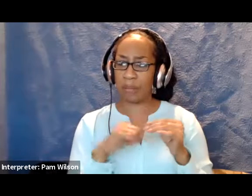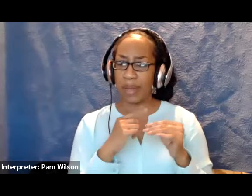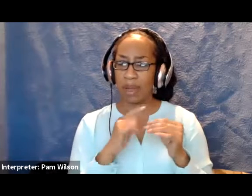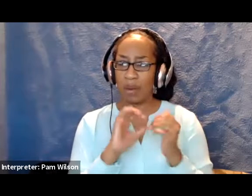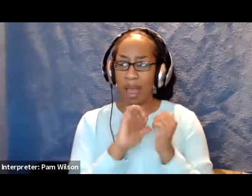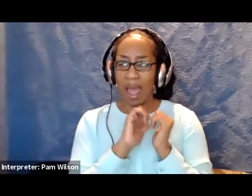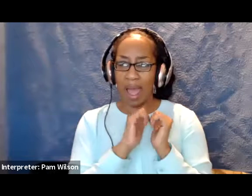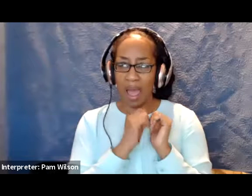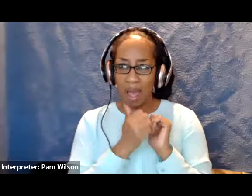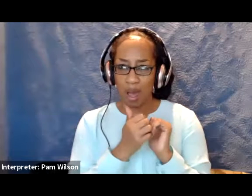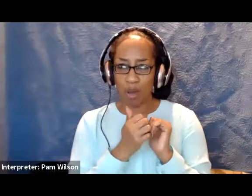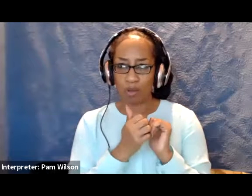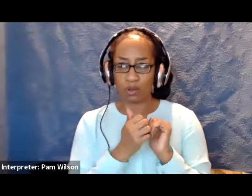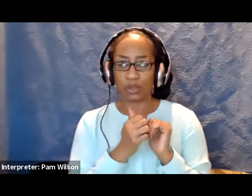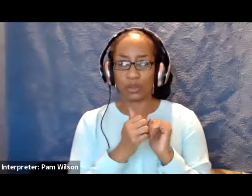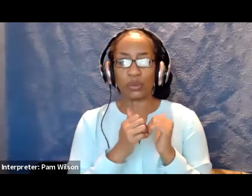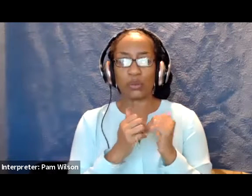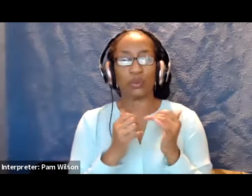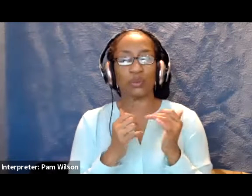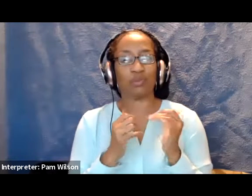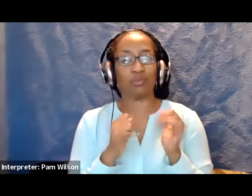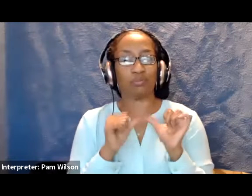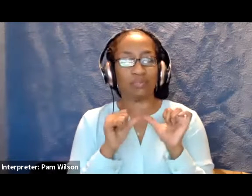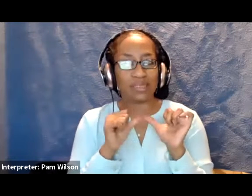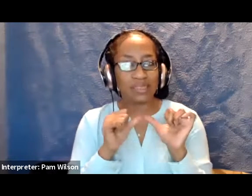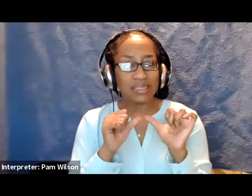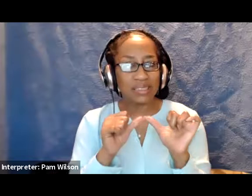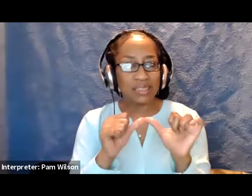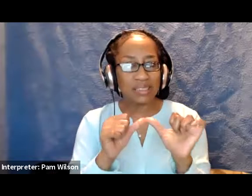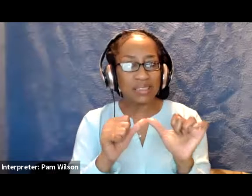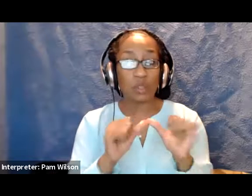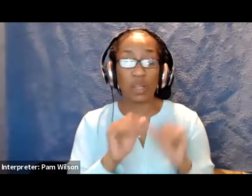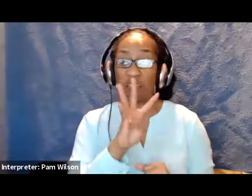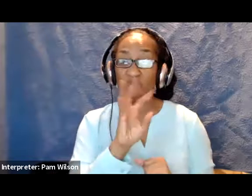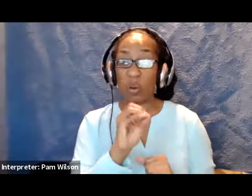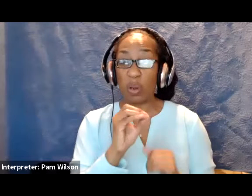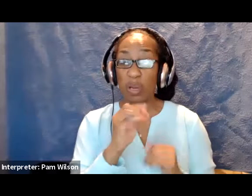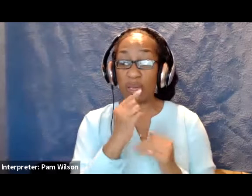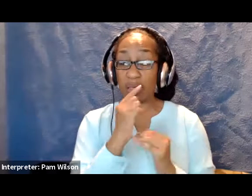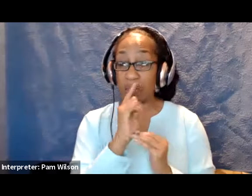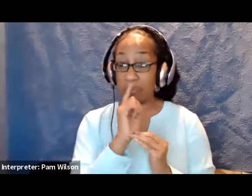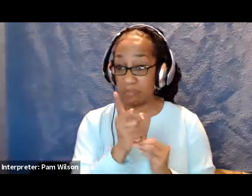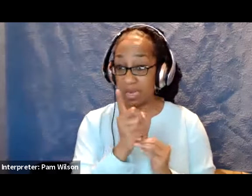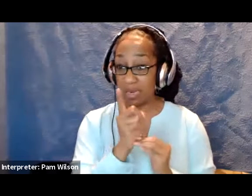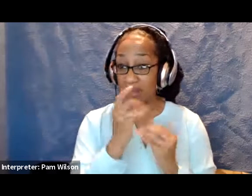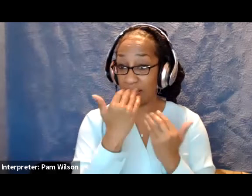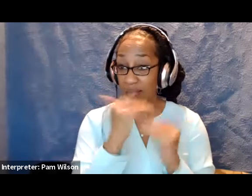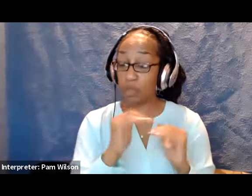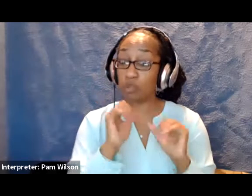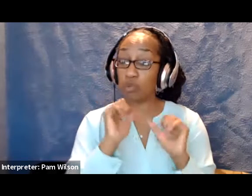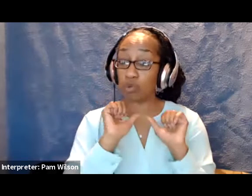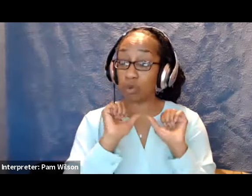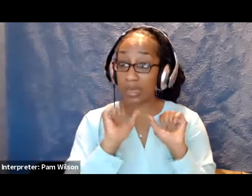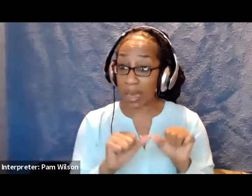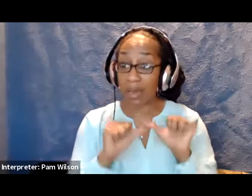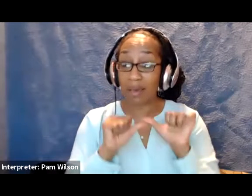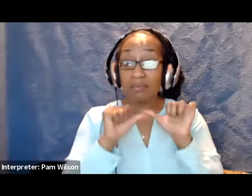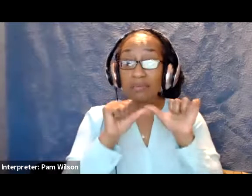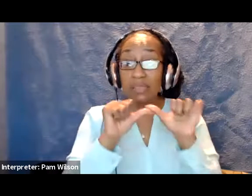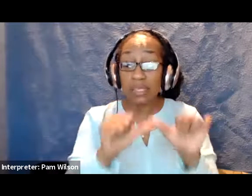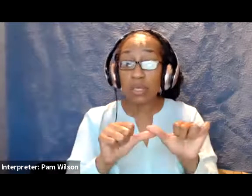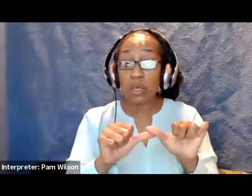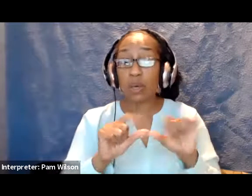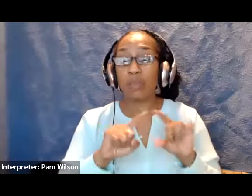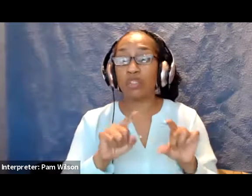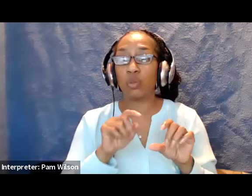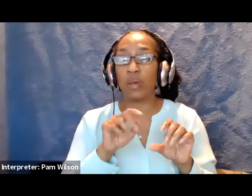limit. It's clunky, but you can do it. It requires that you leave the meeting and then you